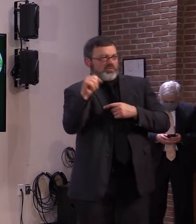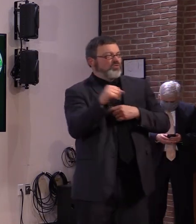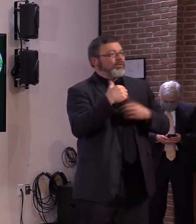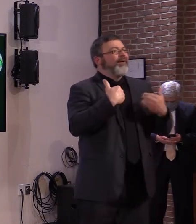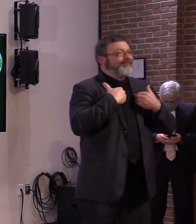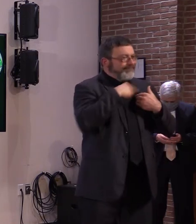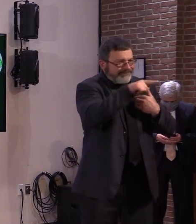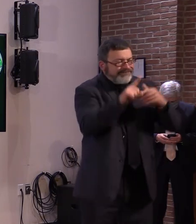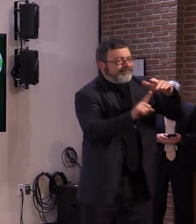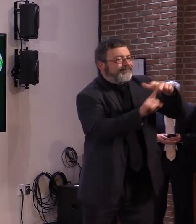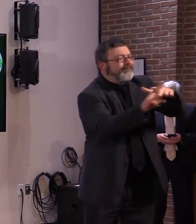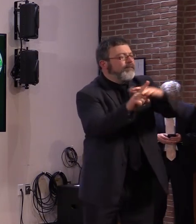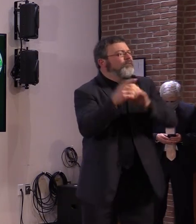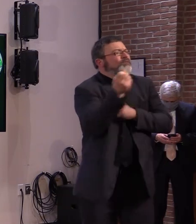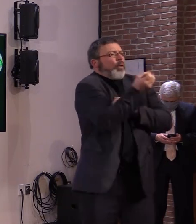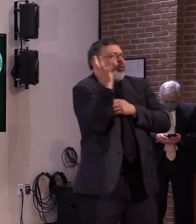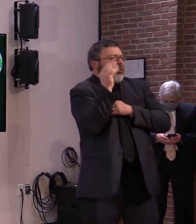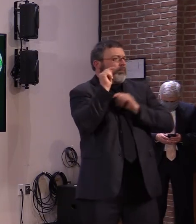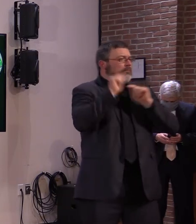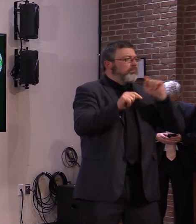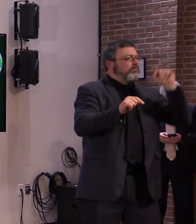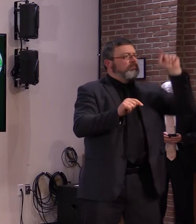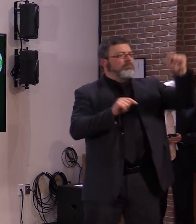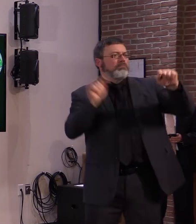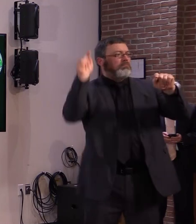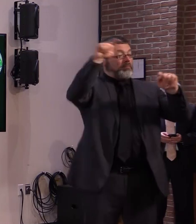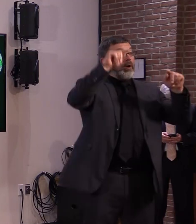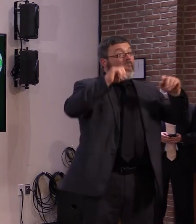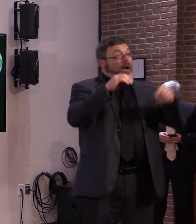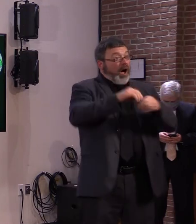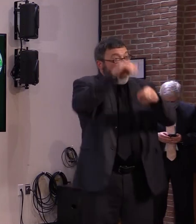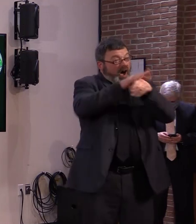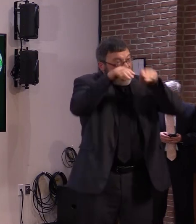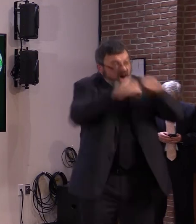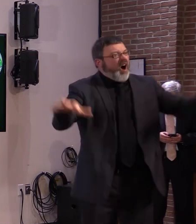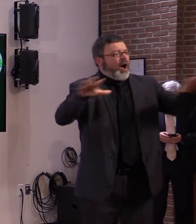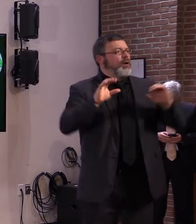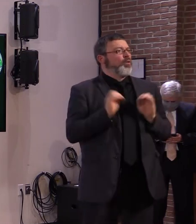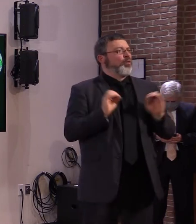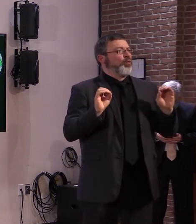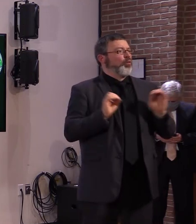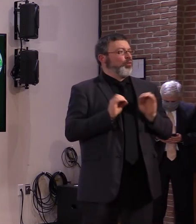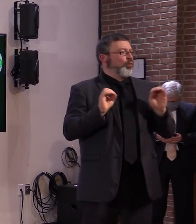outbreaks highlights the effectiveness of the mitigation strategies we have in place here in Vermont.